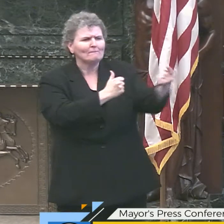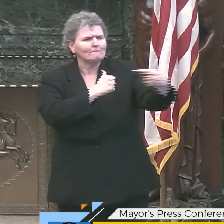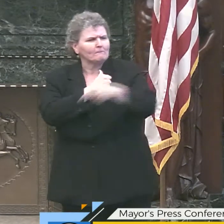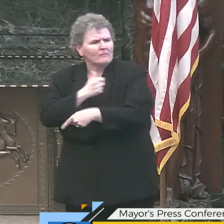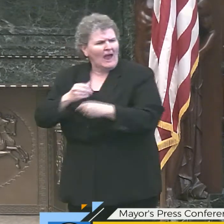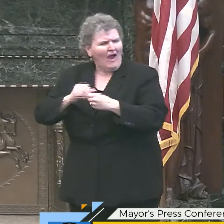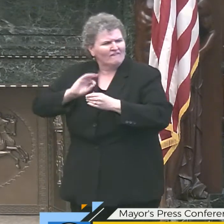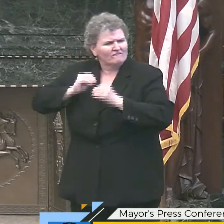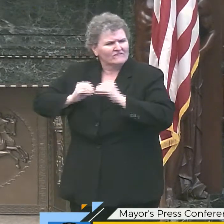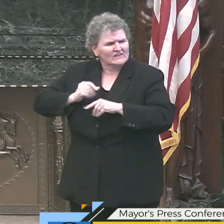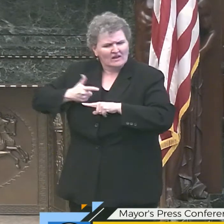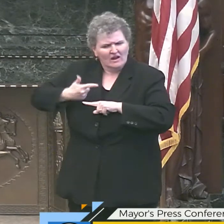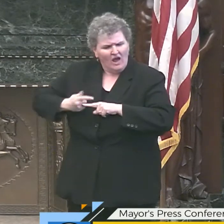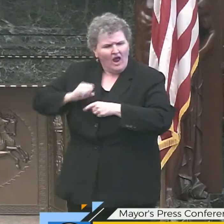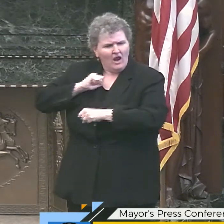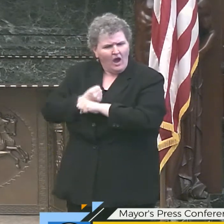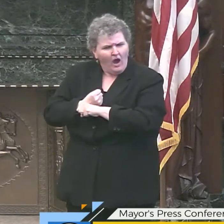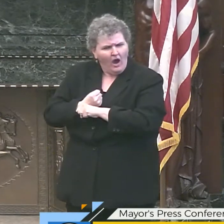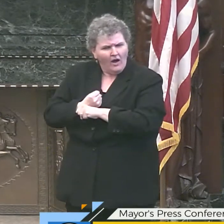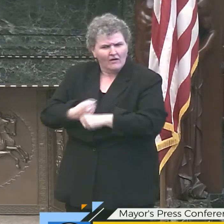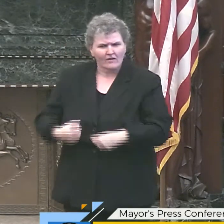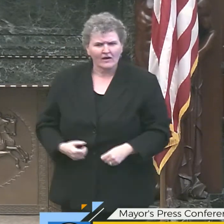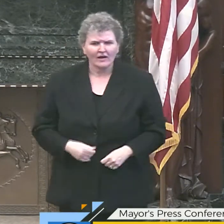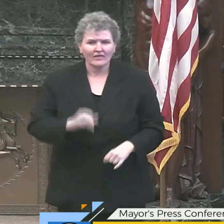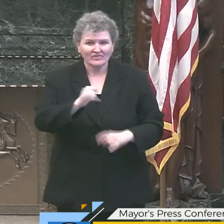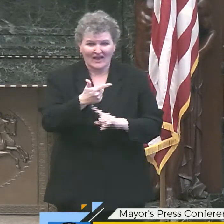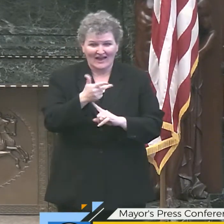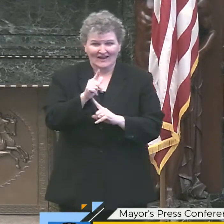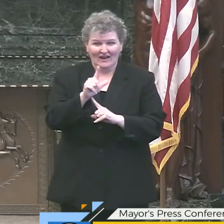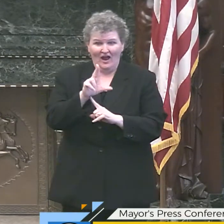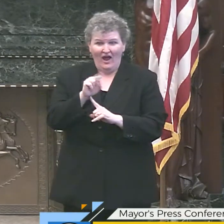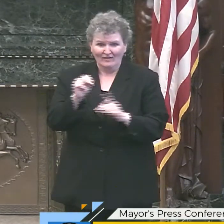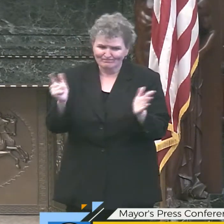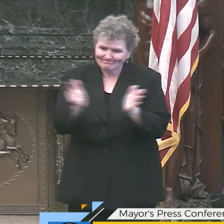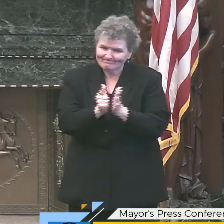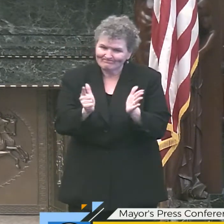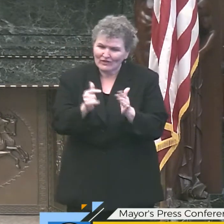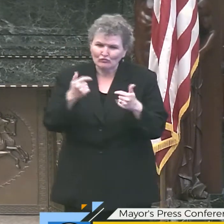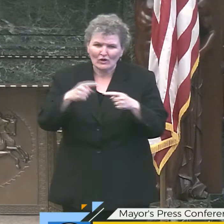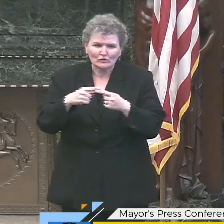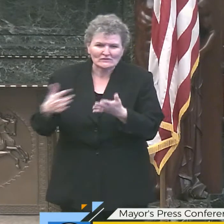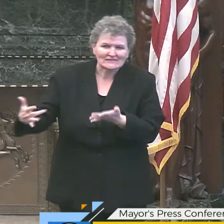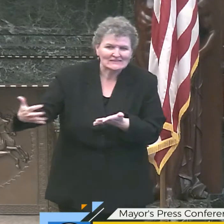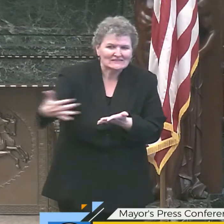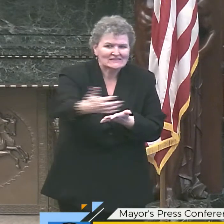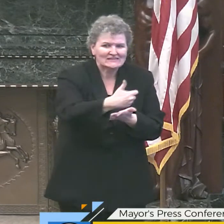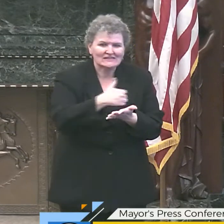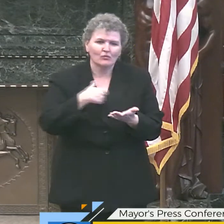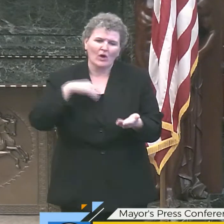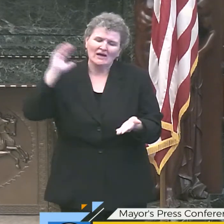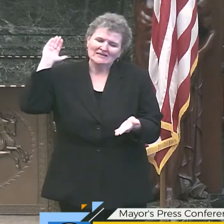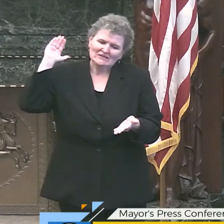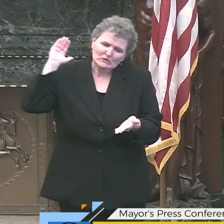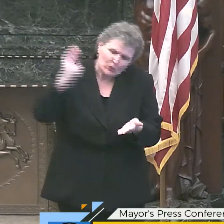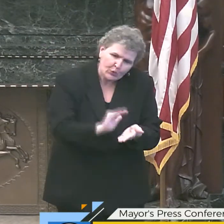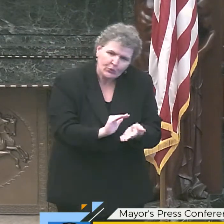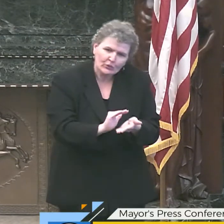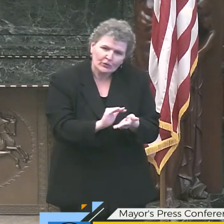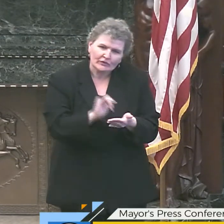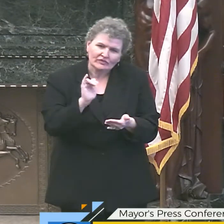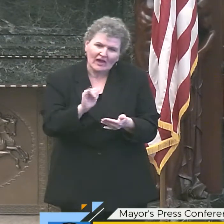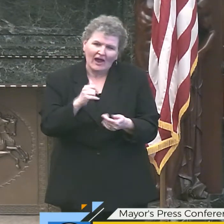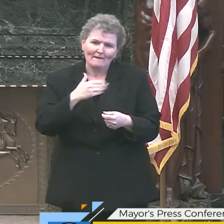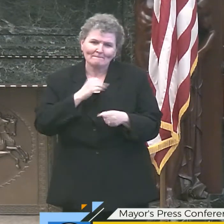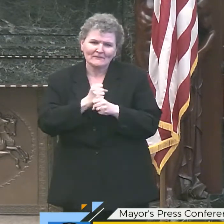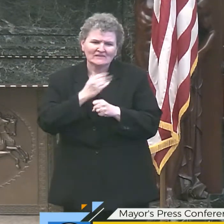tirelessly to stem the flow of illegal guns in our city. Join us. Make sure your voice is heard. Call your state and federal lawmakers and demand meaningful